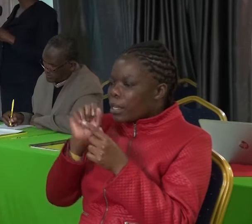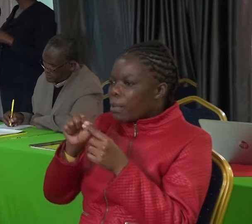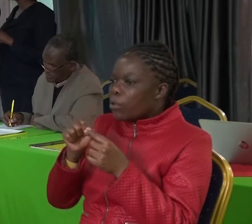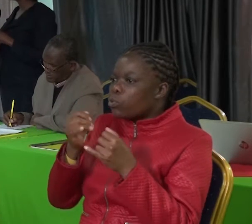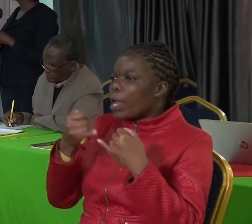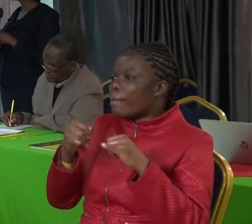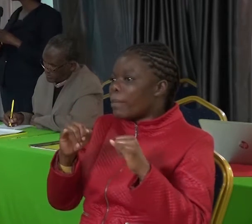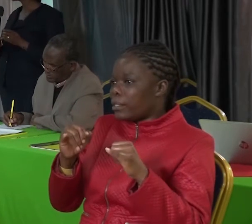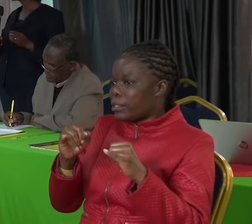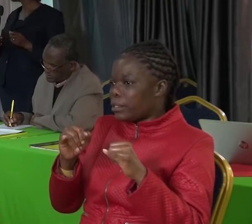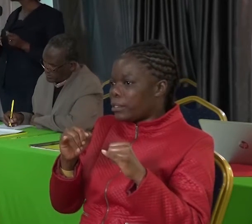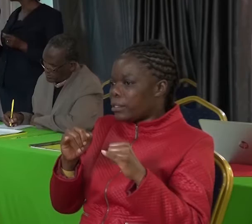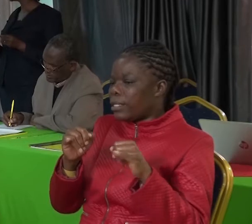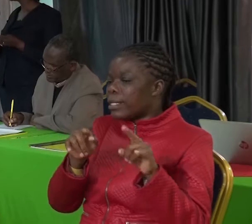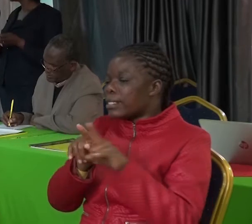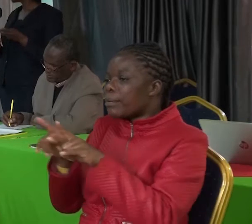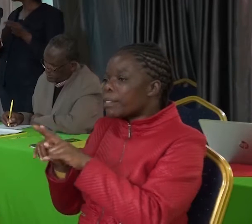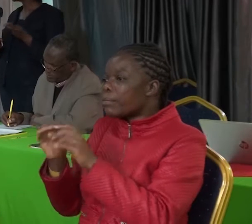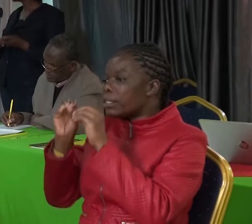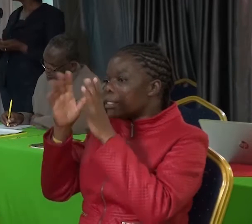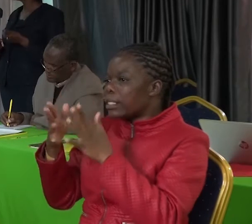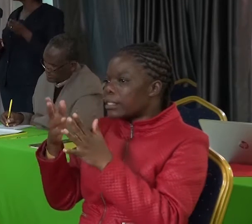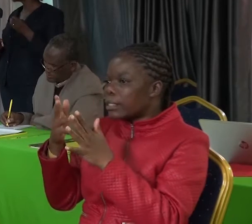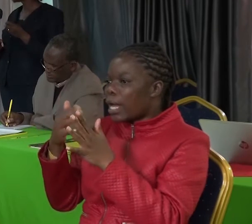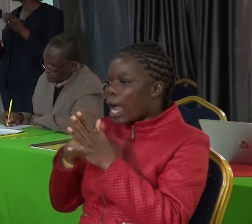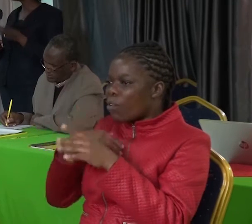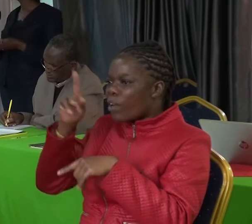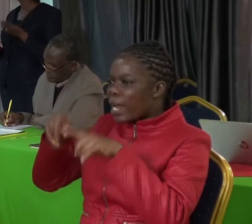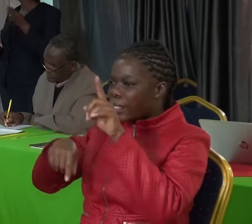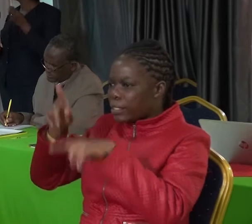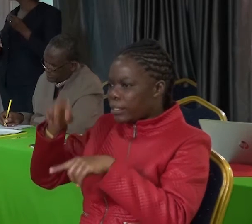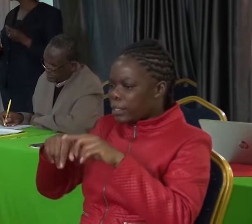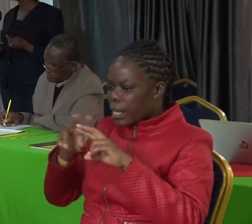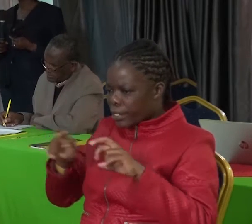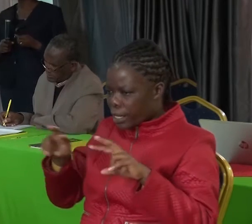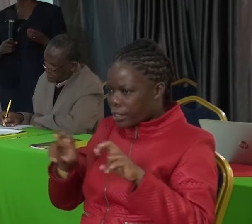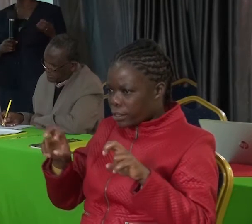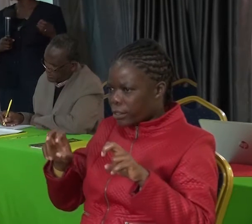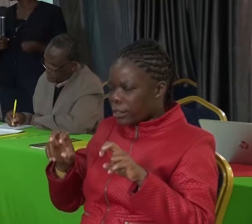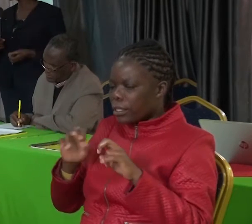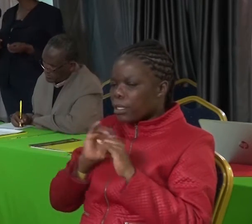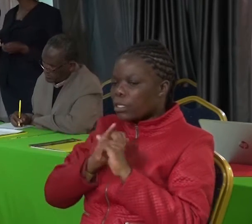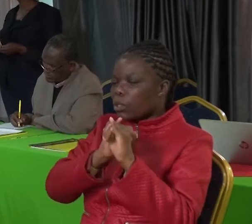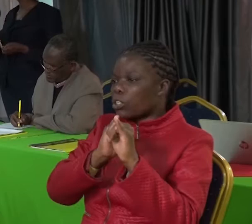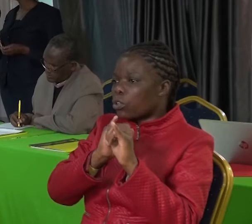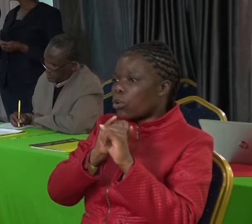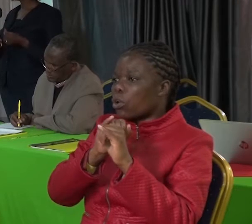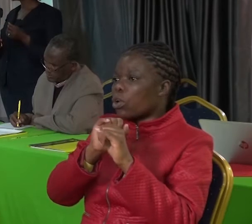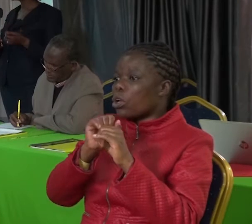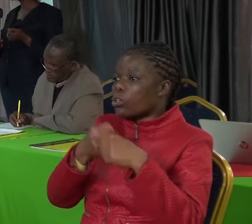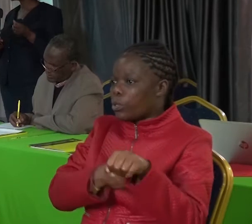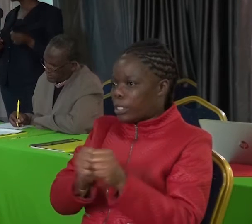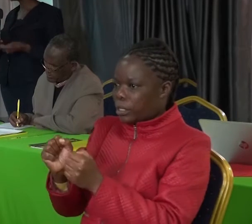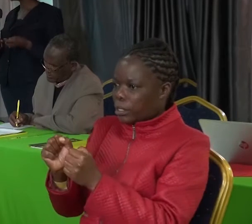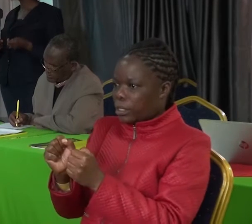implement. Then teachers are exposed to a variety of research-based instructional strategies and